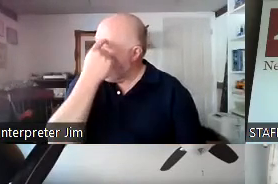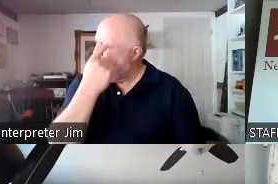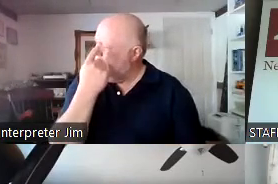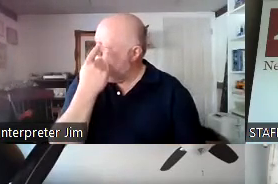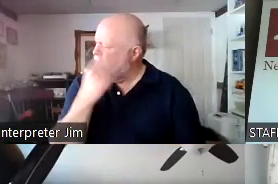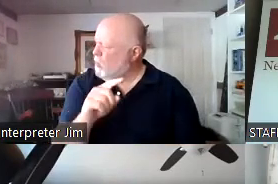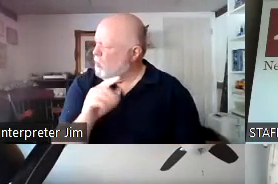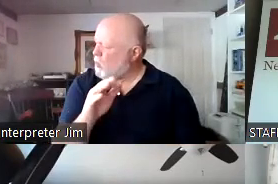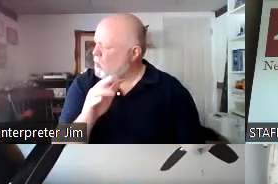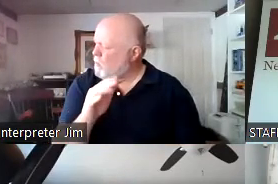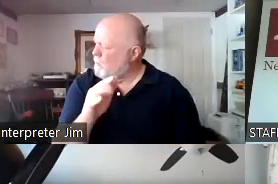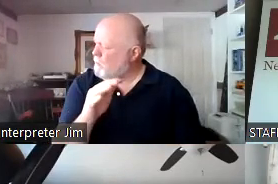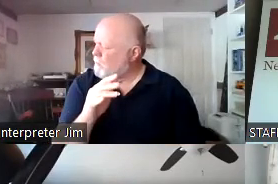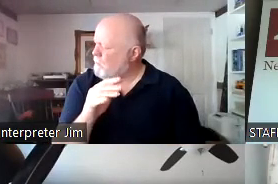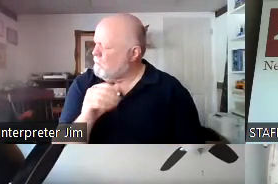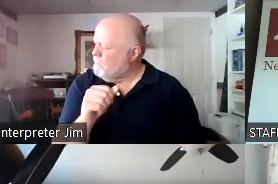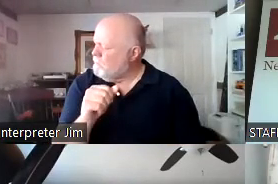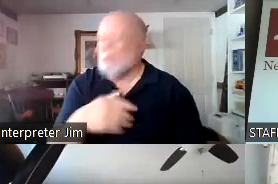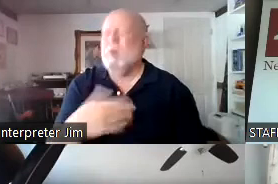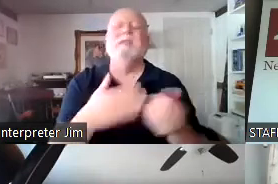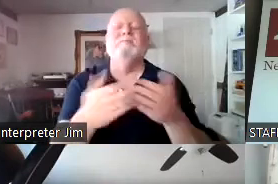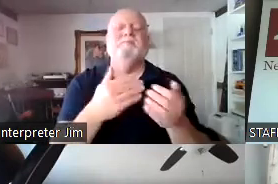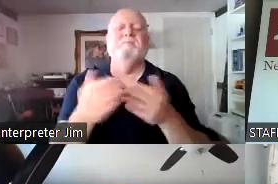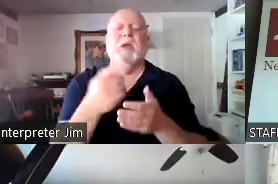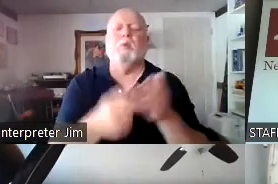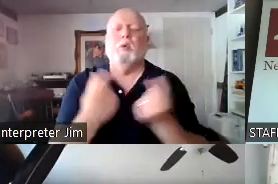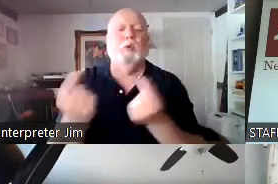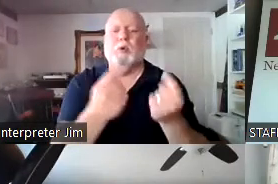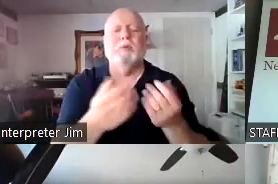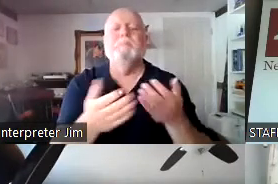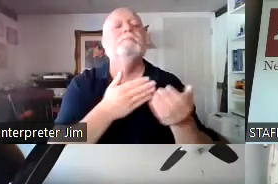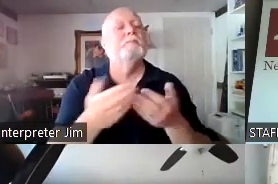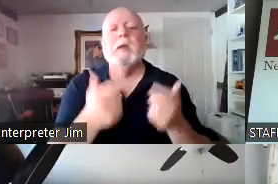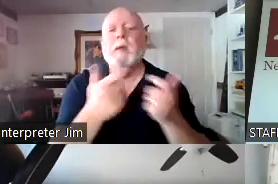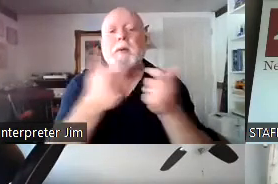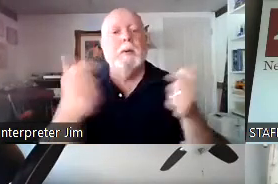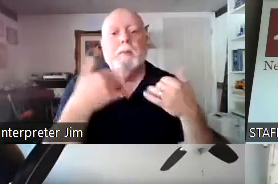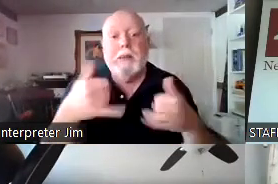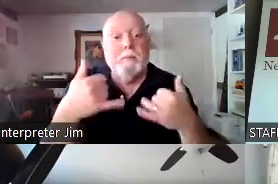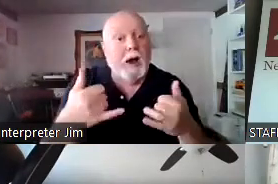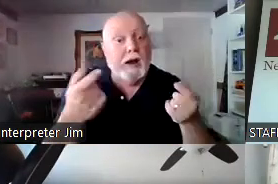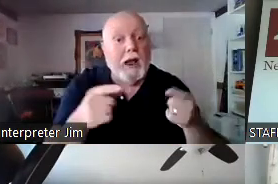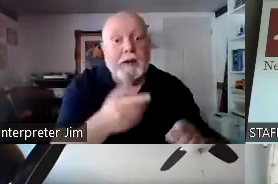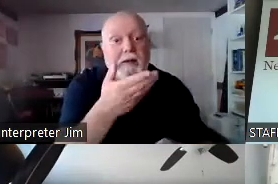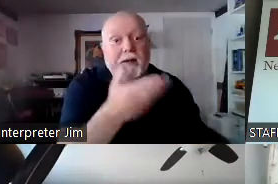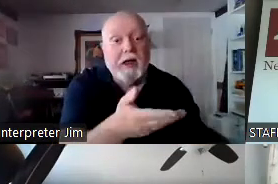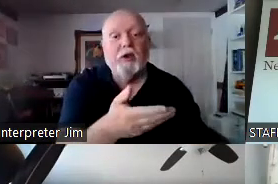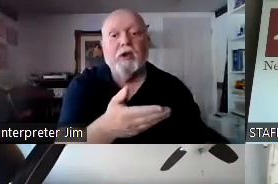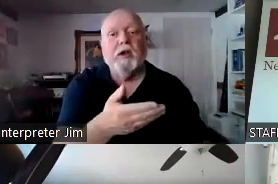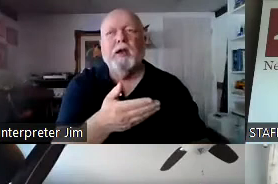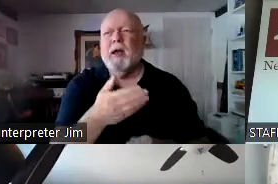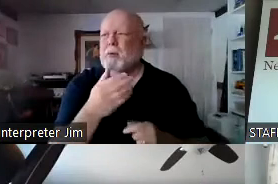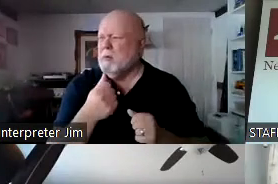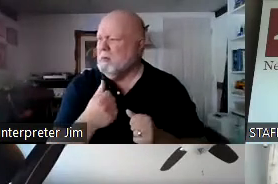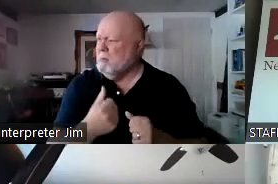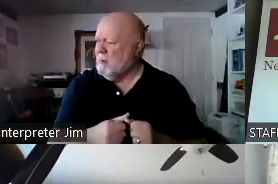Family get together. yeah, it was just a family get together. It doesn't matter. So there was a big party going on, and I don't feel like I wasn't really, I can't even remember one interaction I had